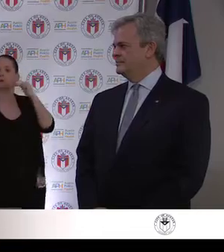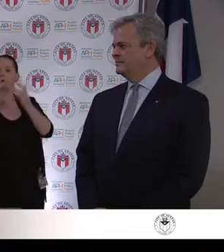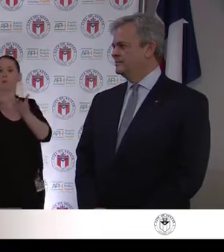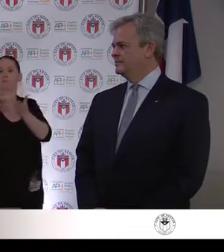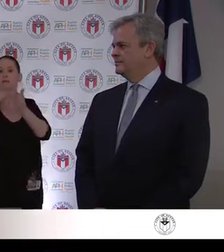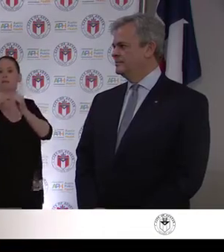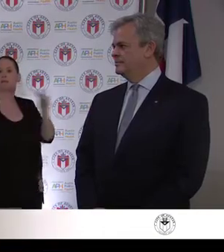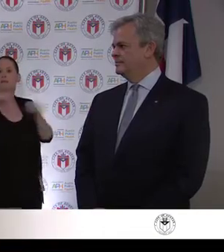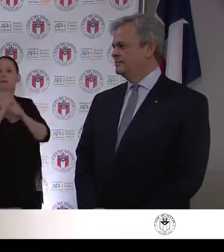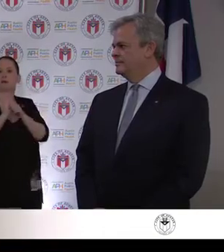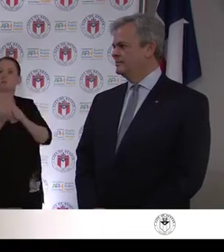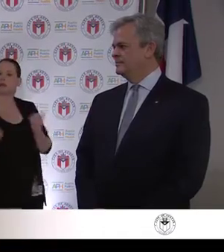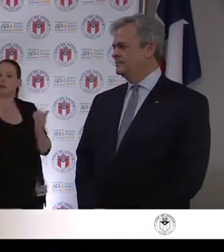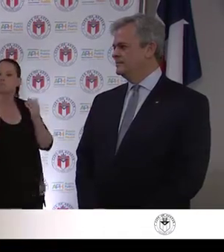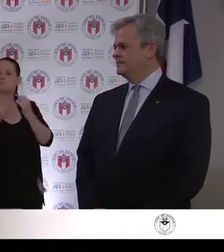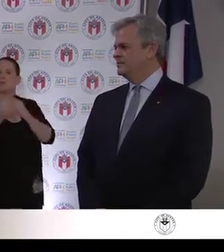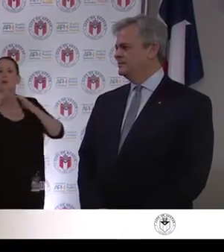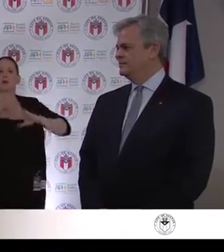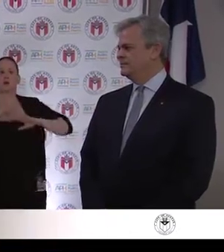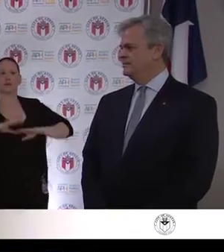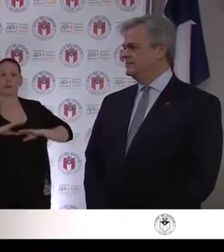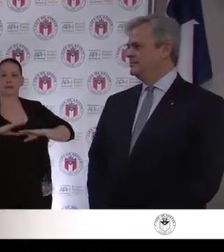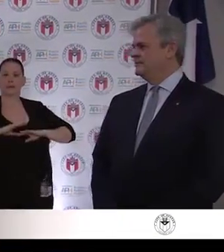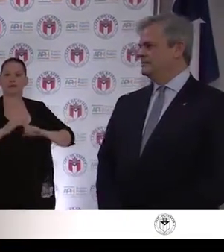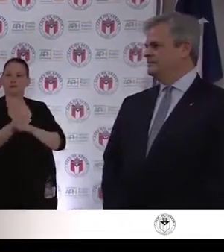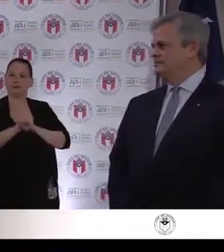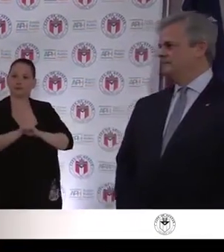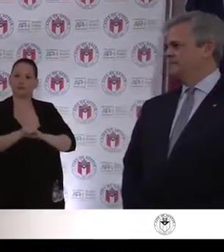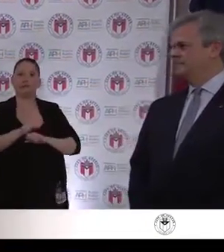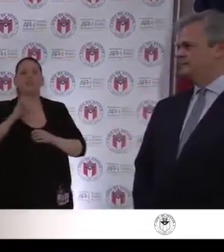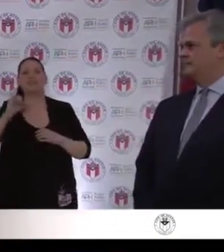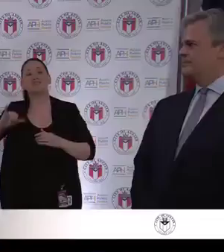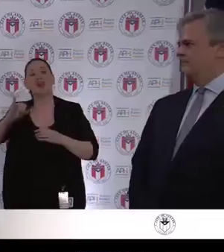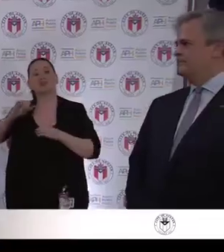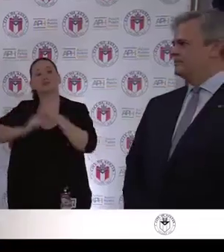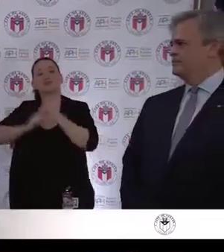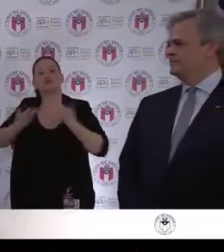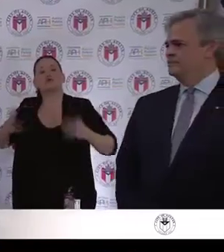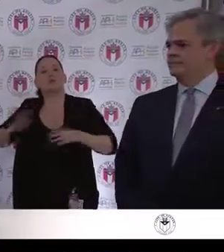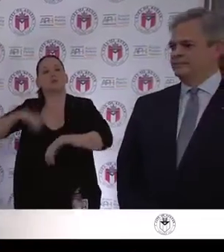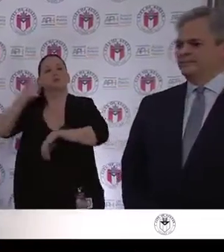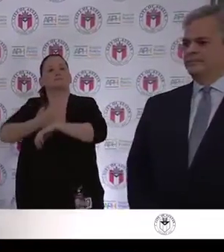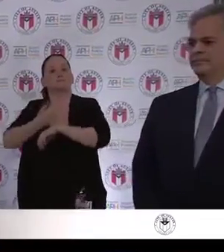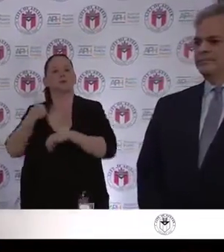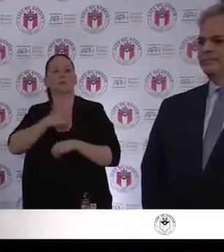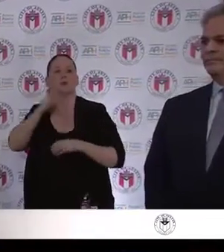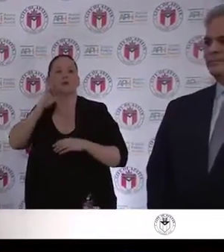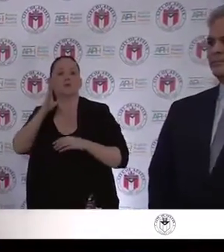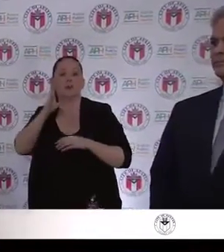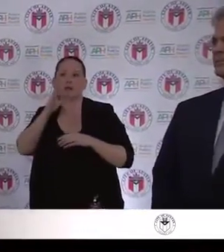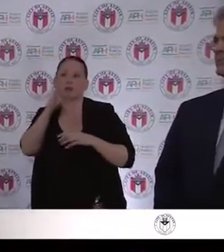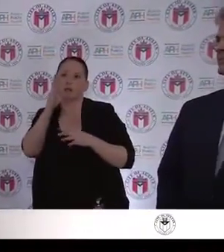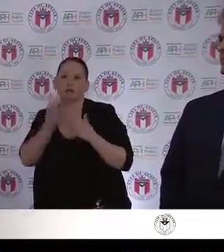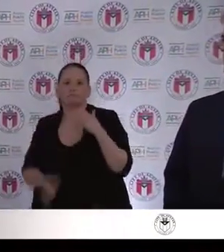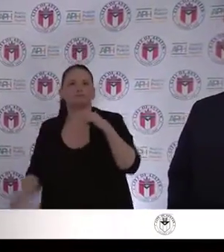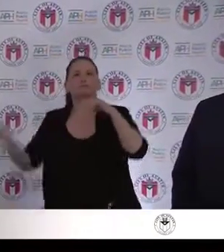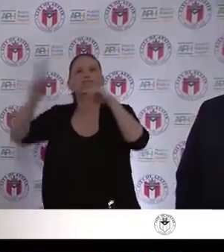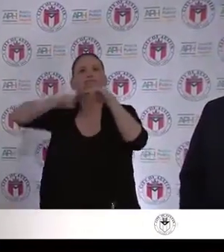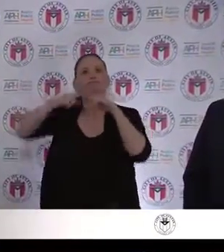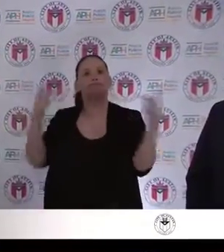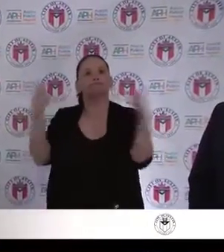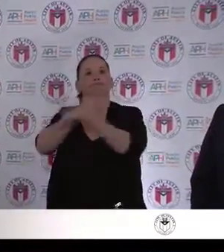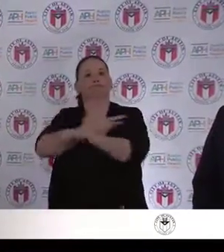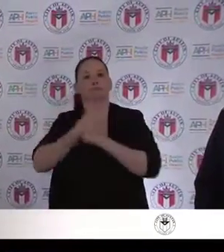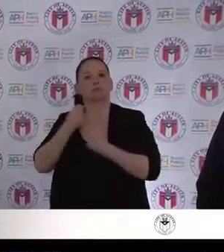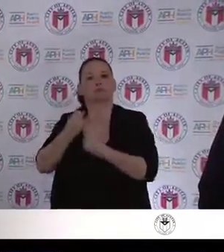had greater margins. That apparatus is already in existence, and we are going to supercharge it for